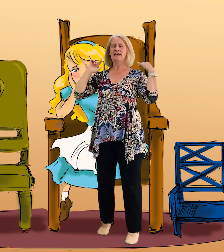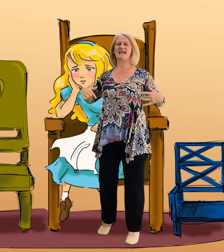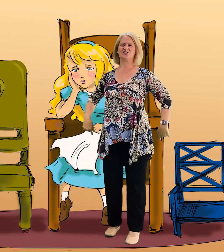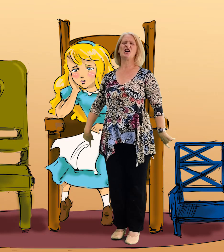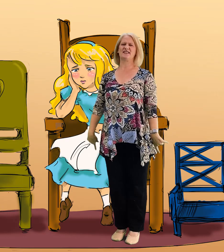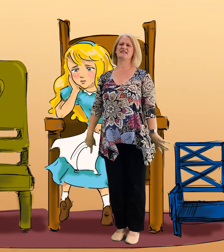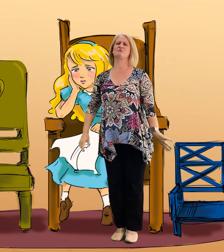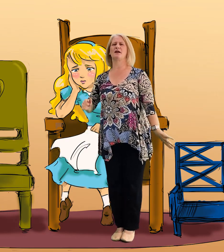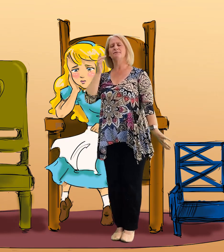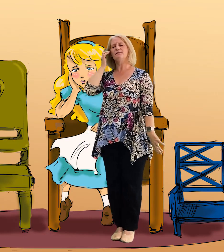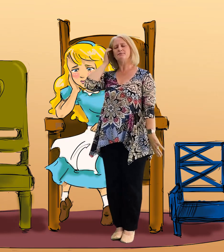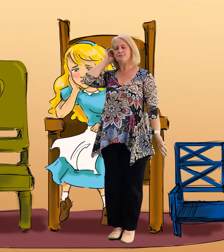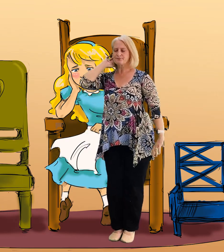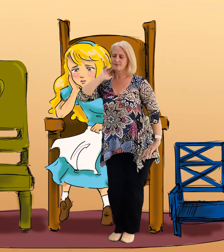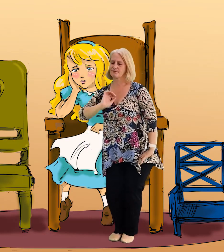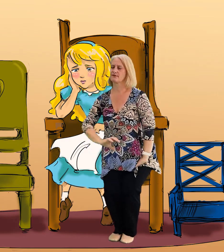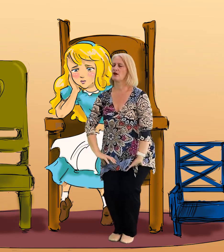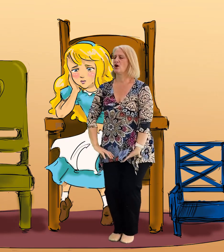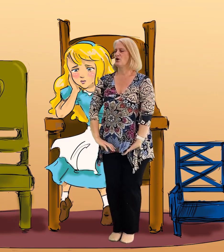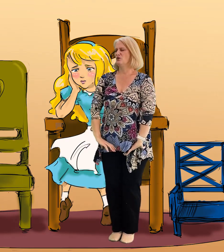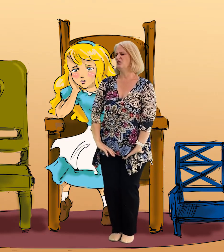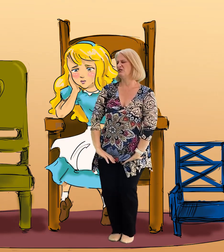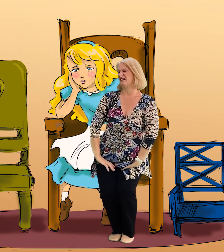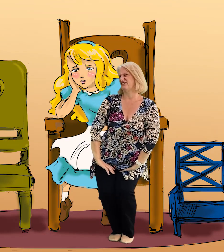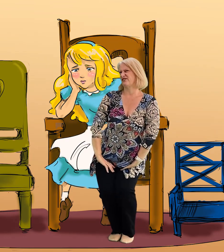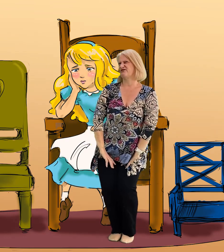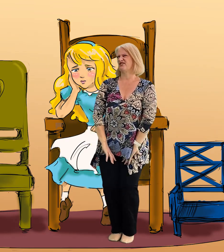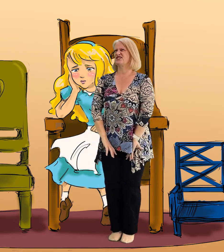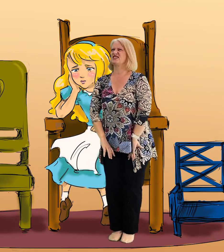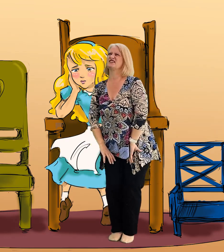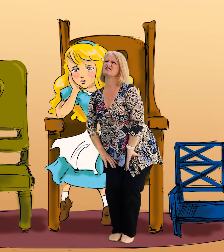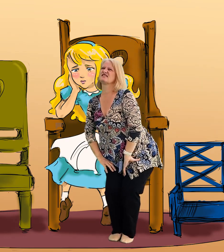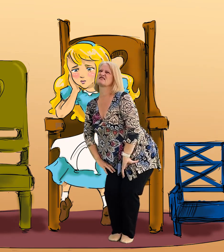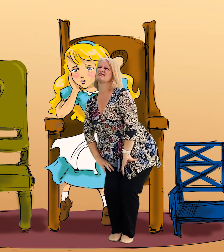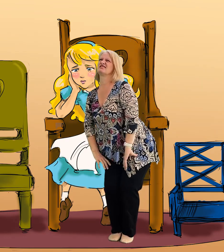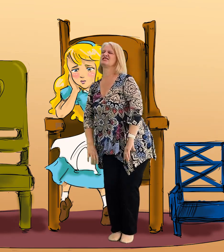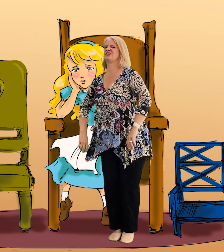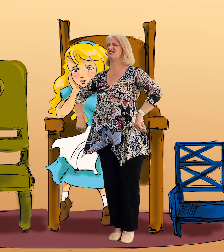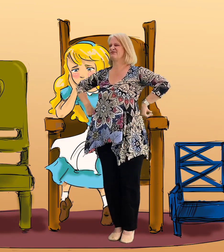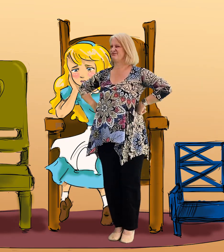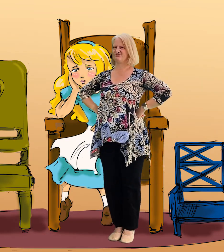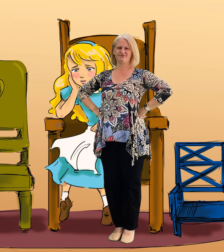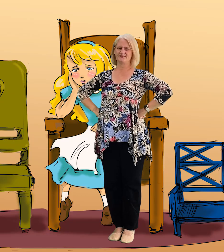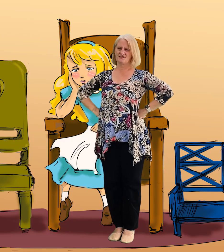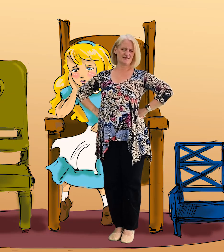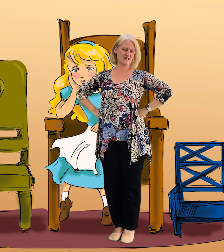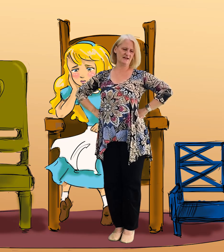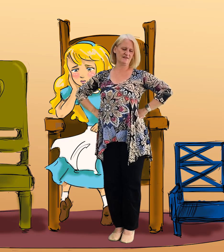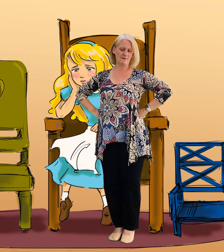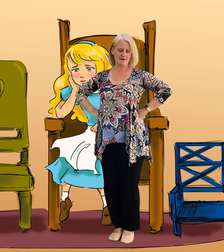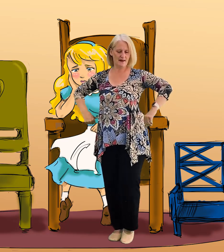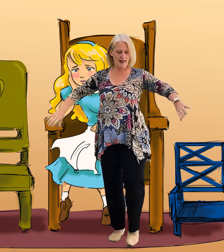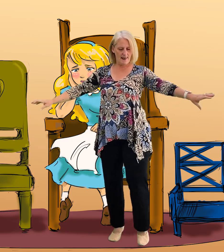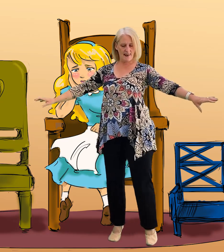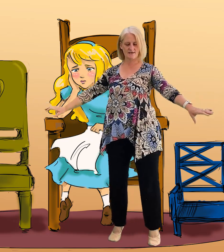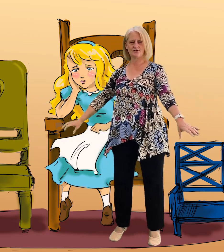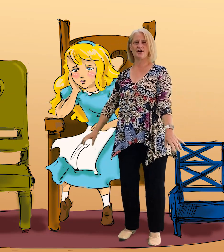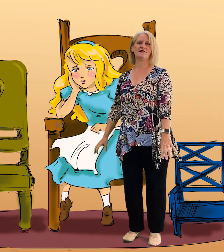Let's try this one. Oh, it's squishy and squashy. Mmm. Not so keen on that one. Let's try the